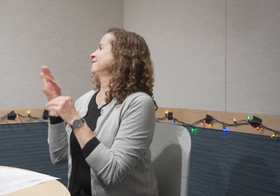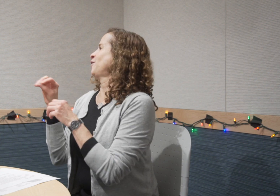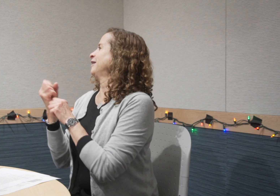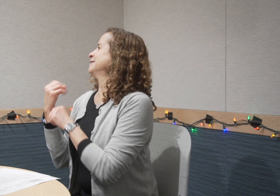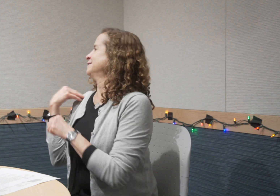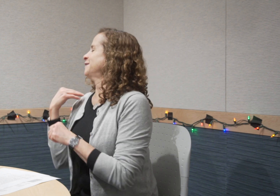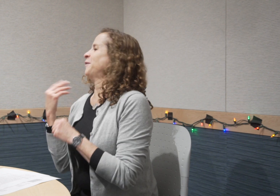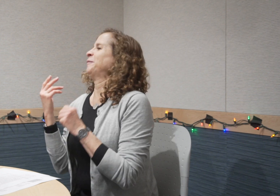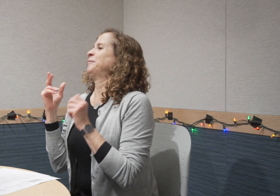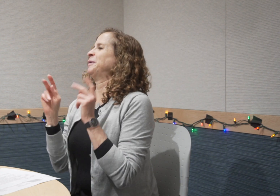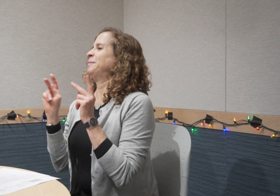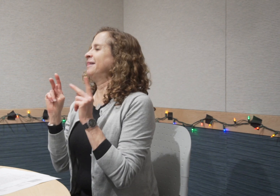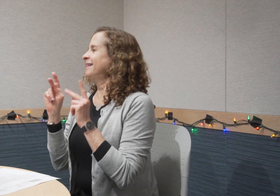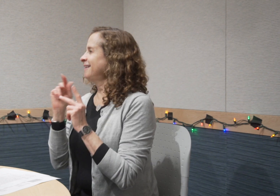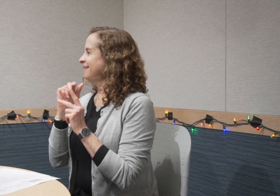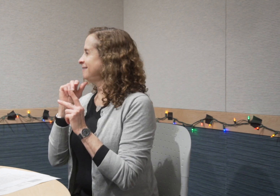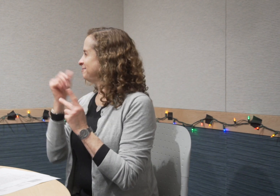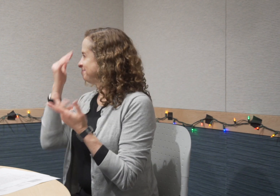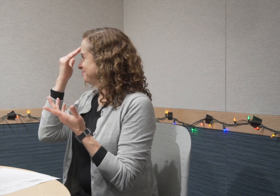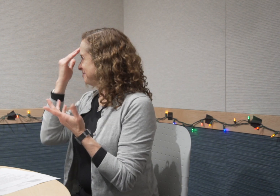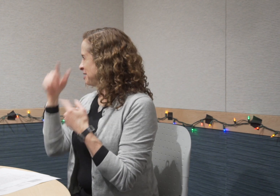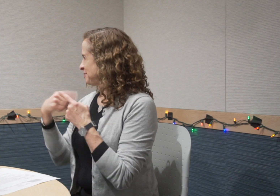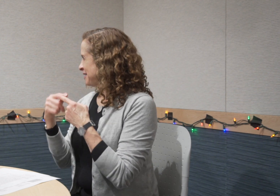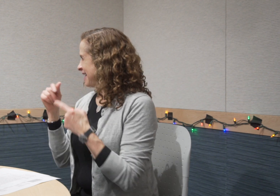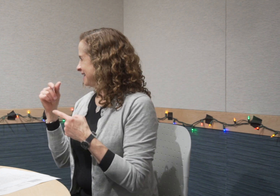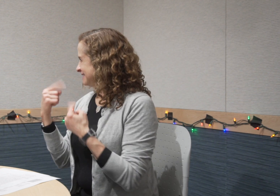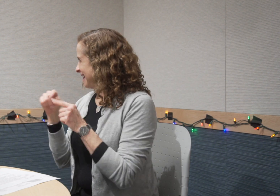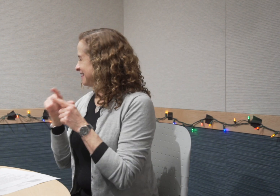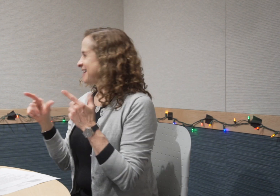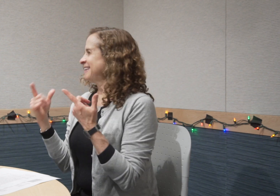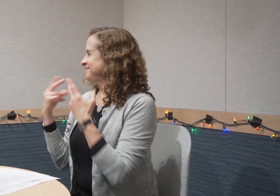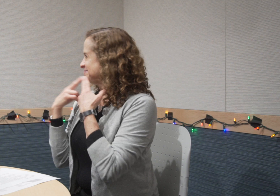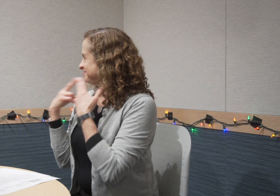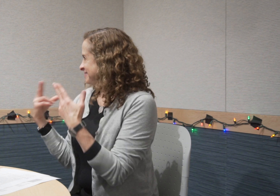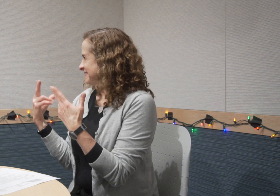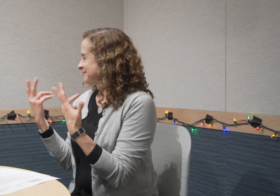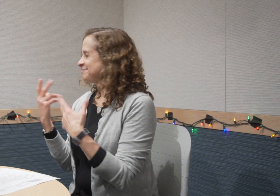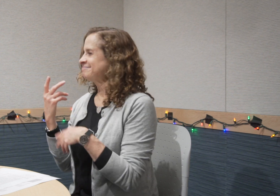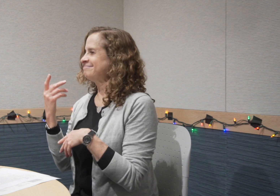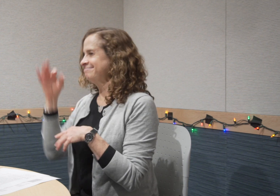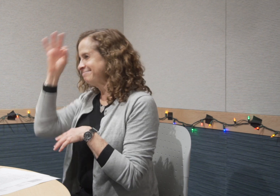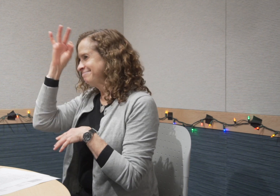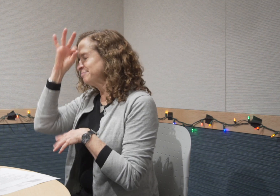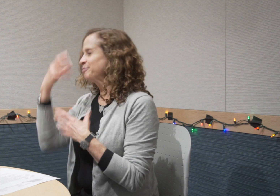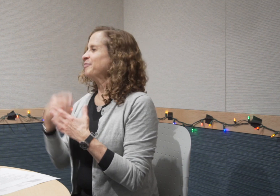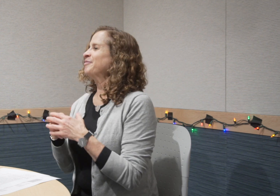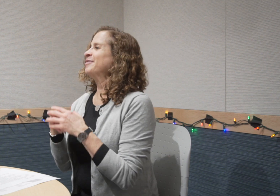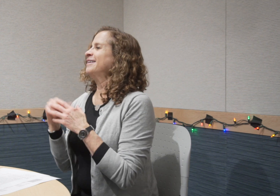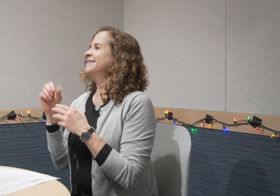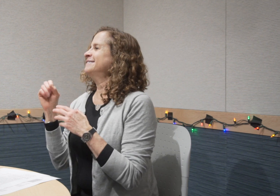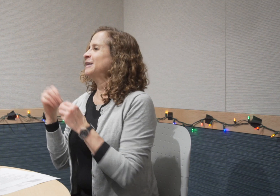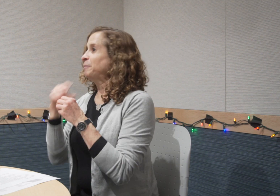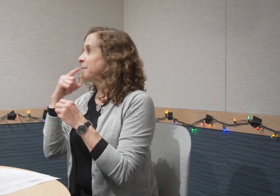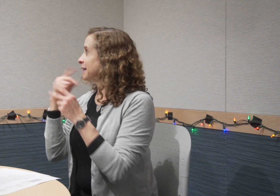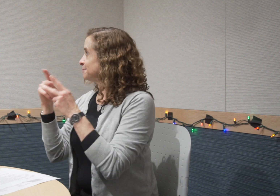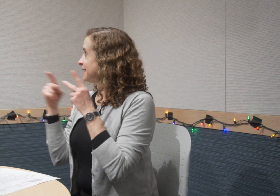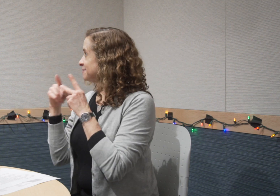back then, more than 40 years ago, people weren't really as aware of American Sign Language. So there was a lot